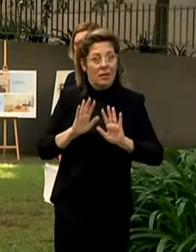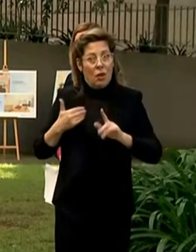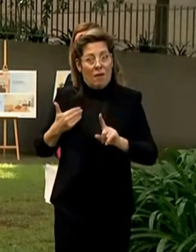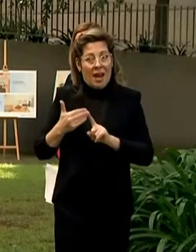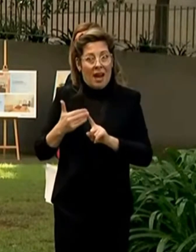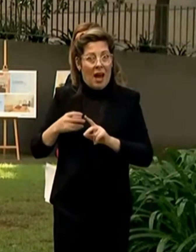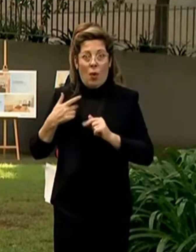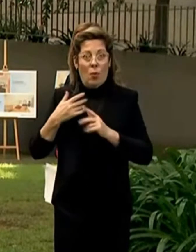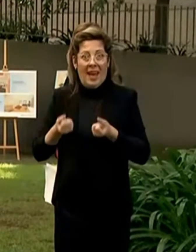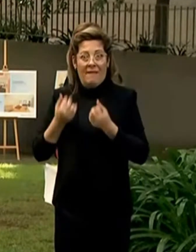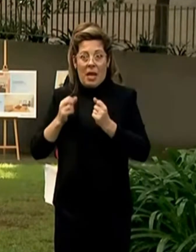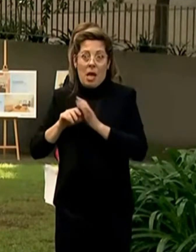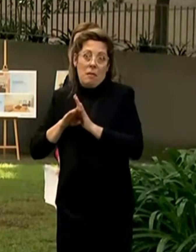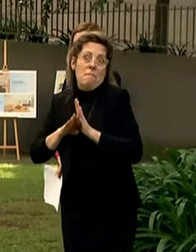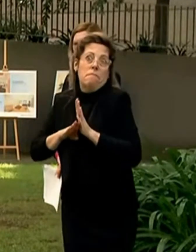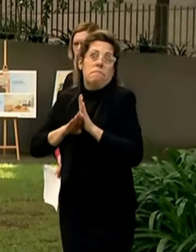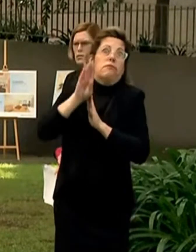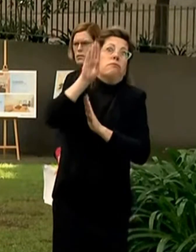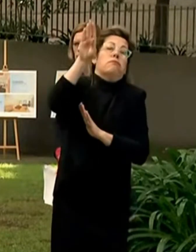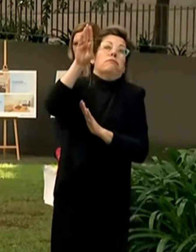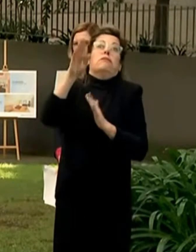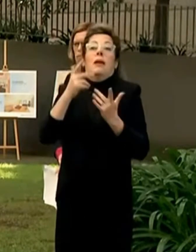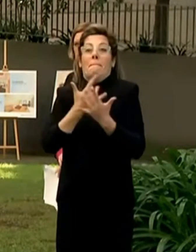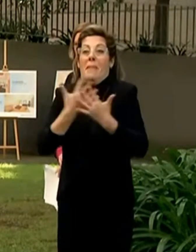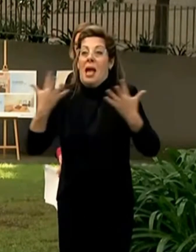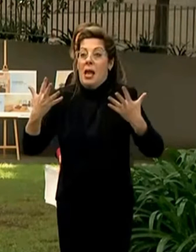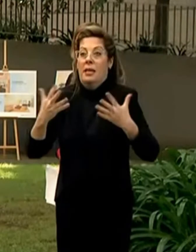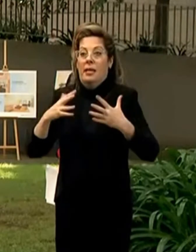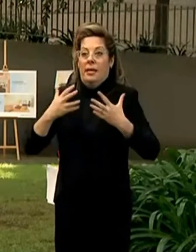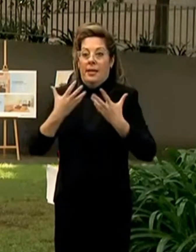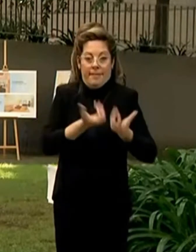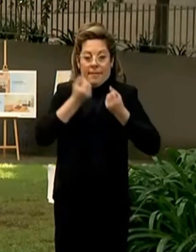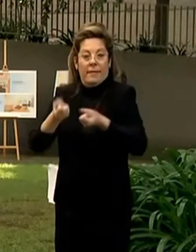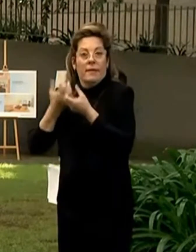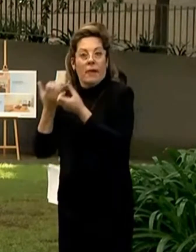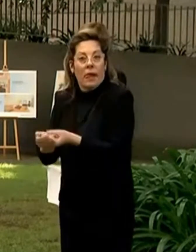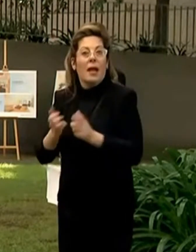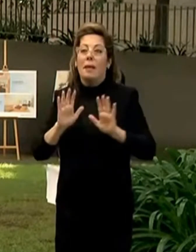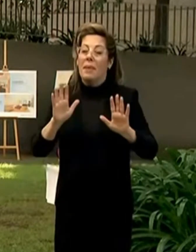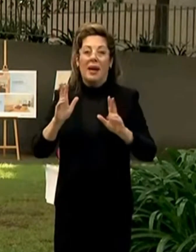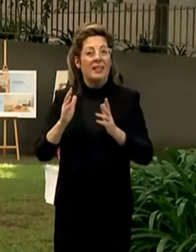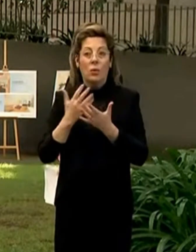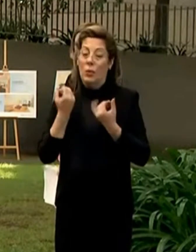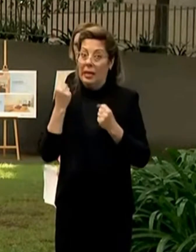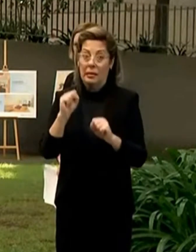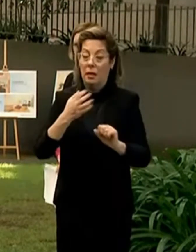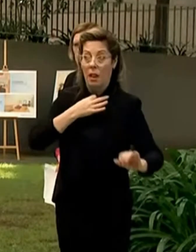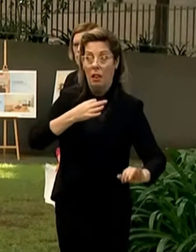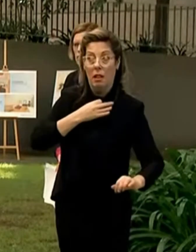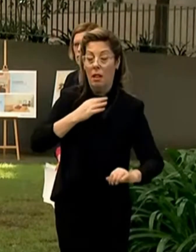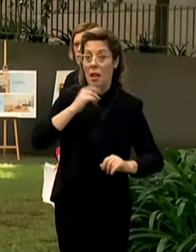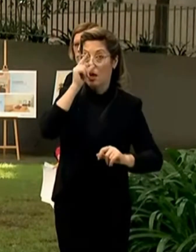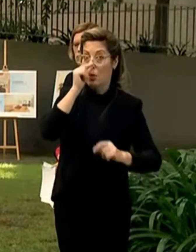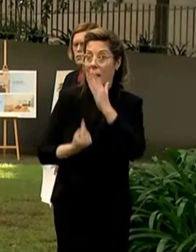high alert. It's still very easy for a strain of the virus to get hold and to get out of control, and that's what we're trying to prevent